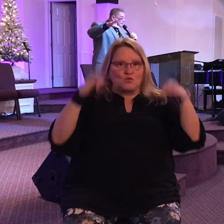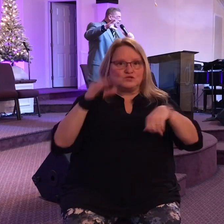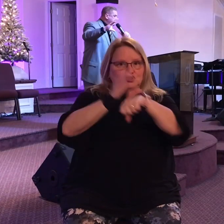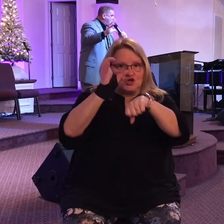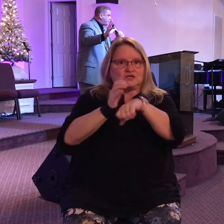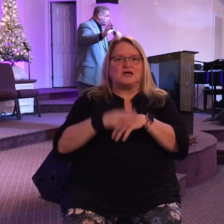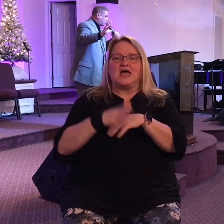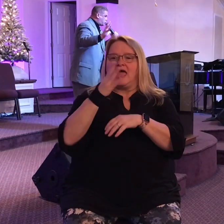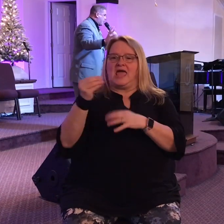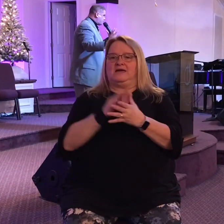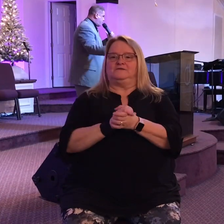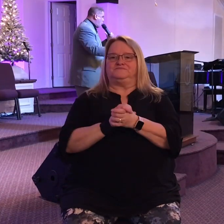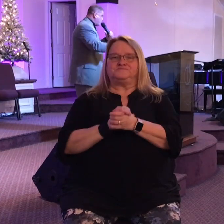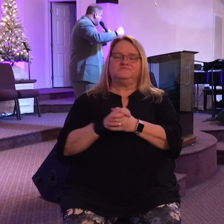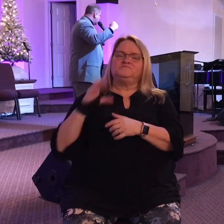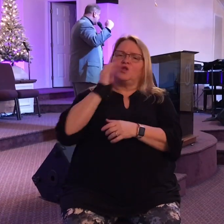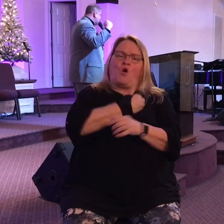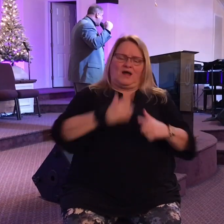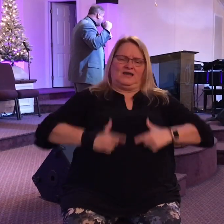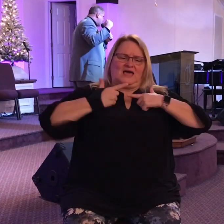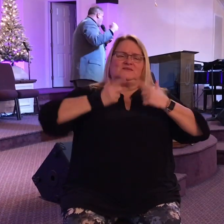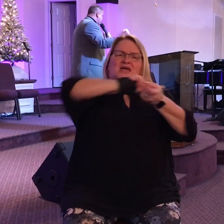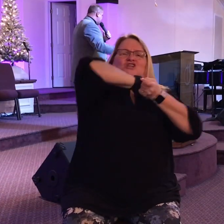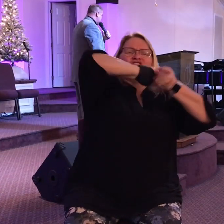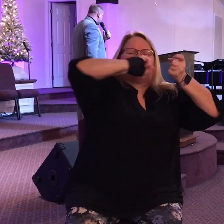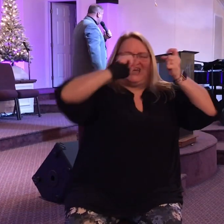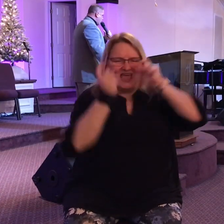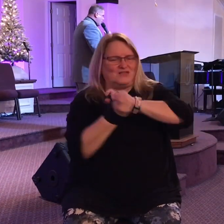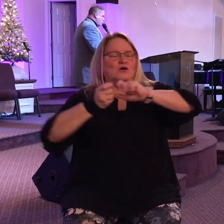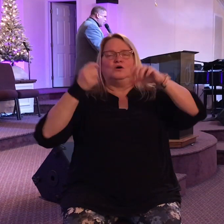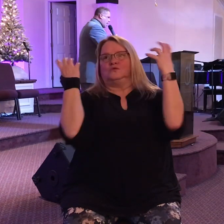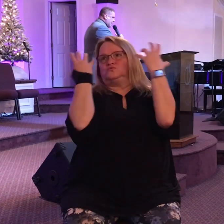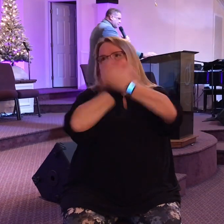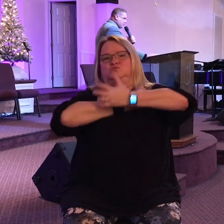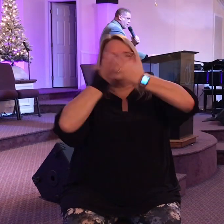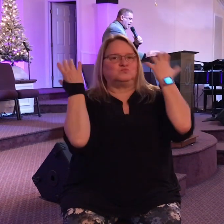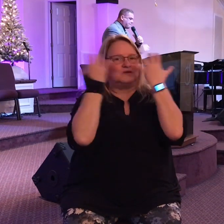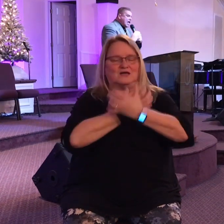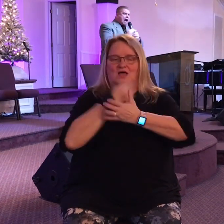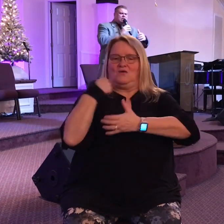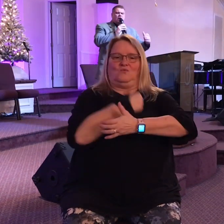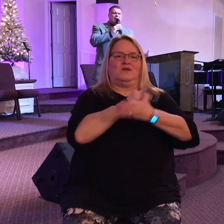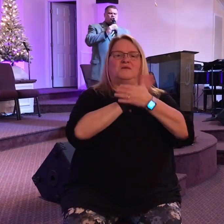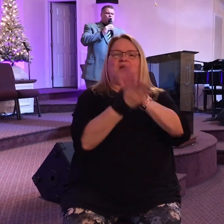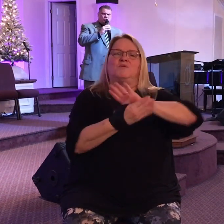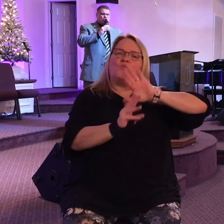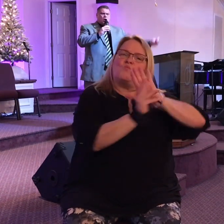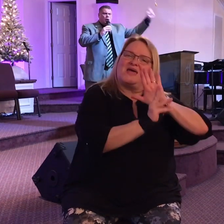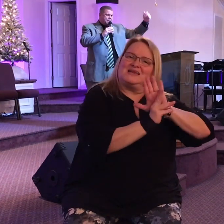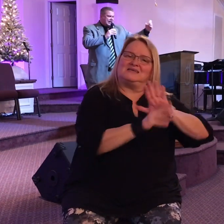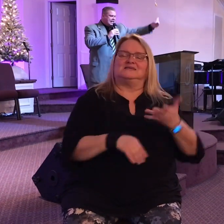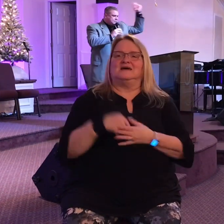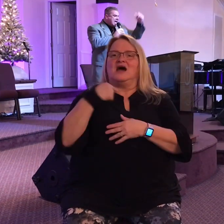you being marvelously transformed into dynamic witnesses for who God is in their life. I'm talking about